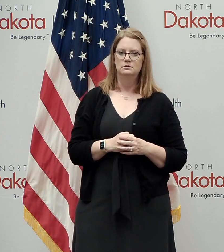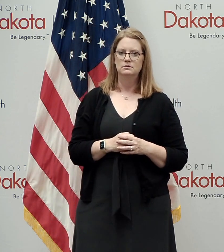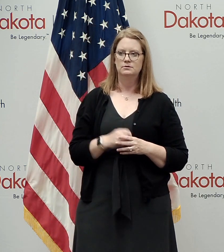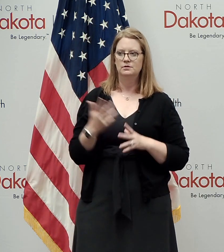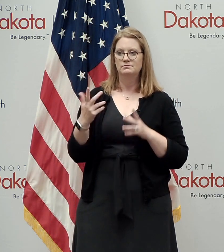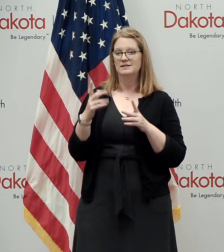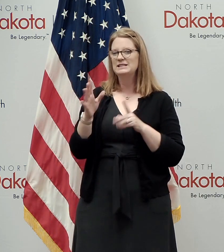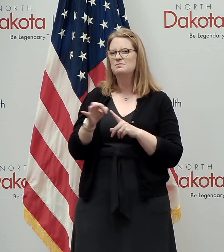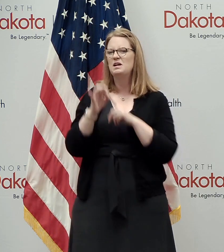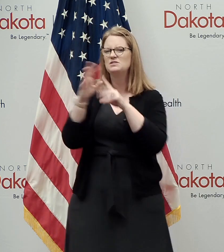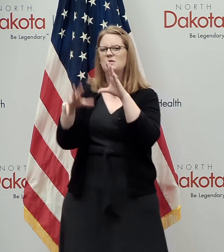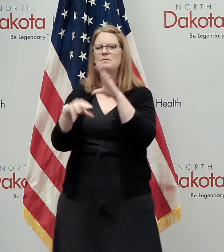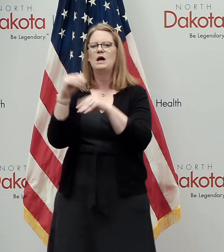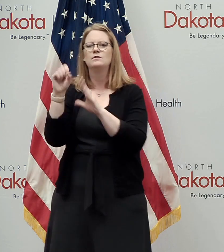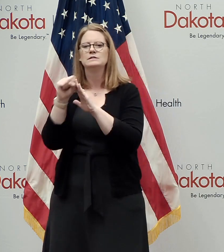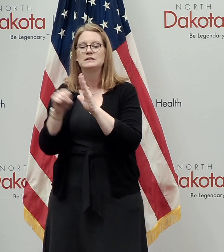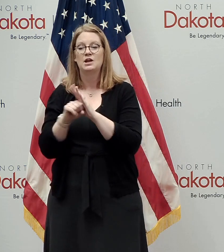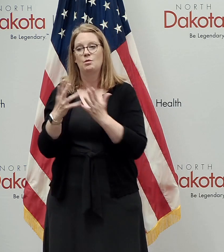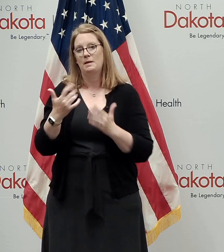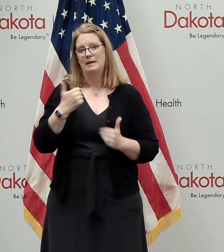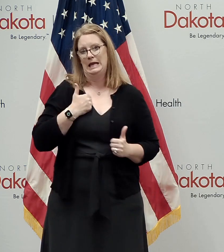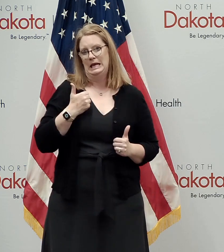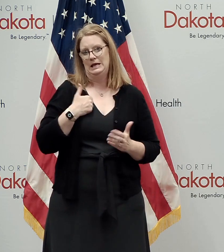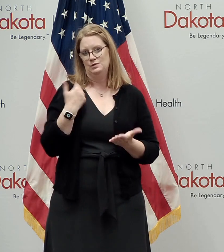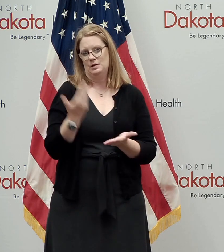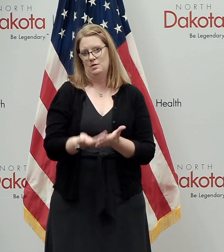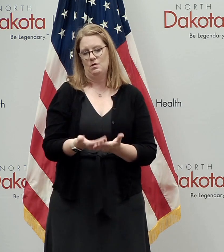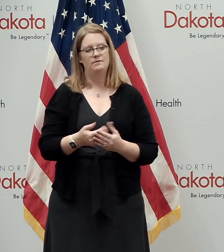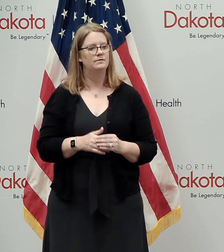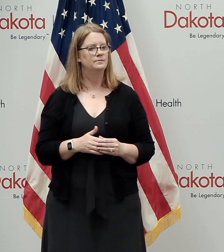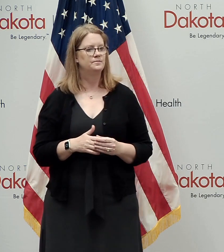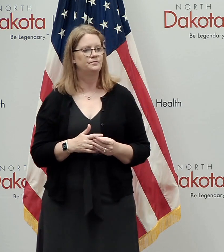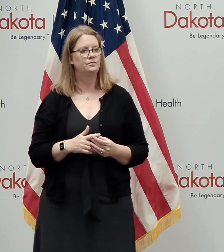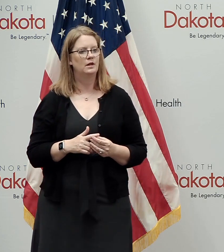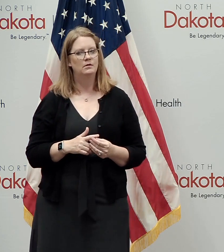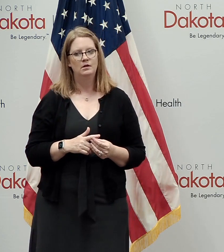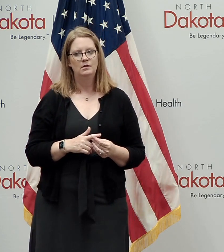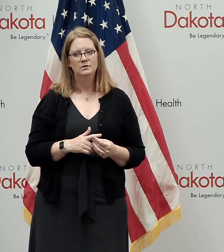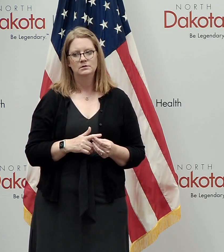out of state or Canadians, they'll do it when they arrive.